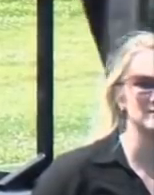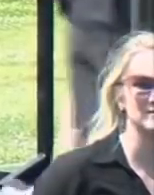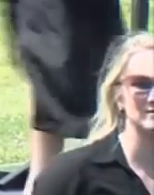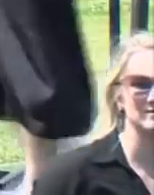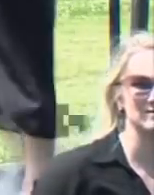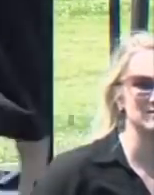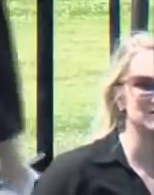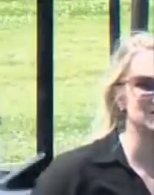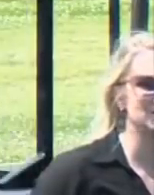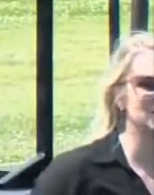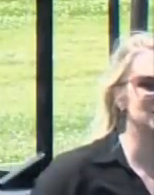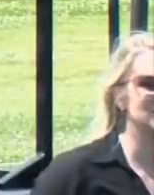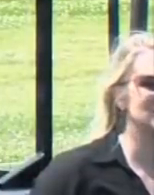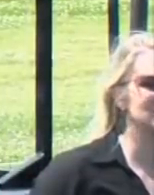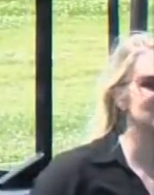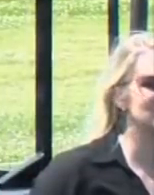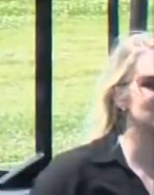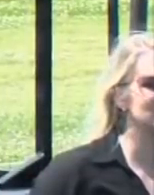Mark Reiner,